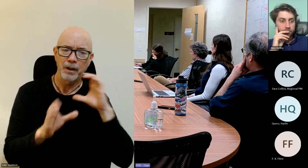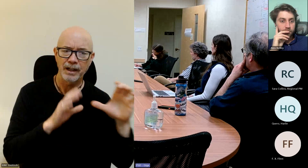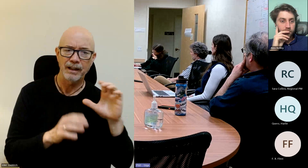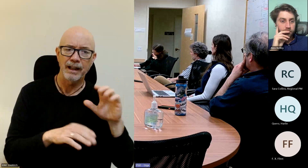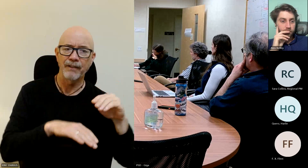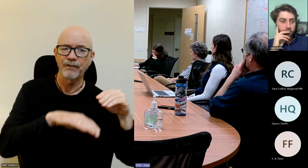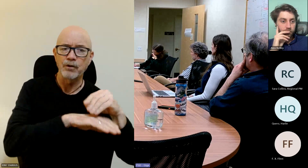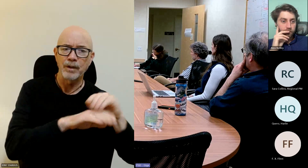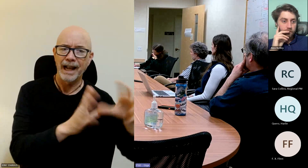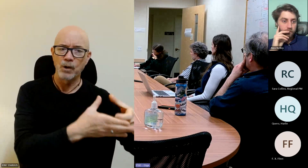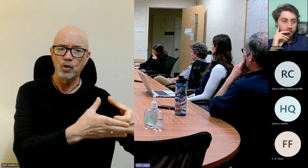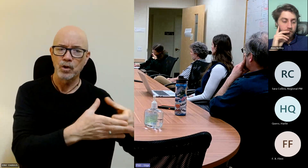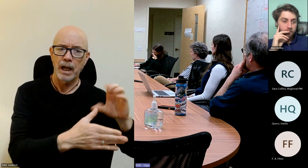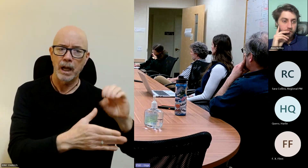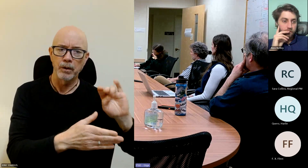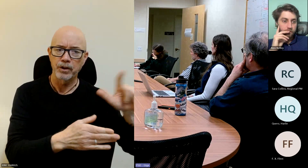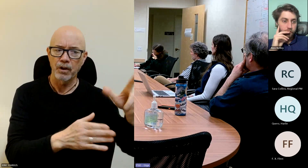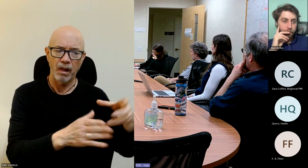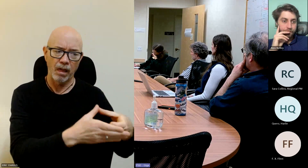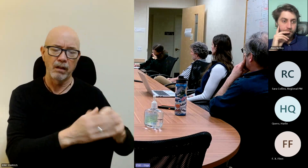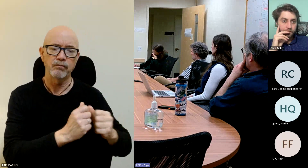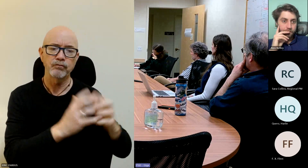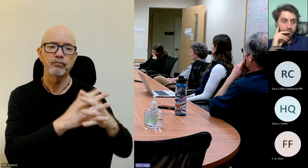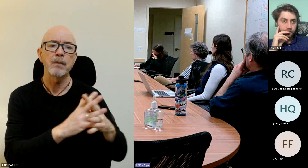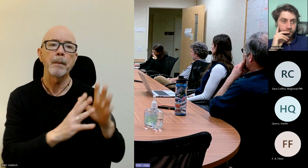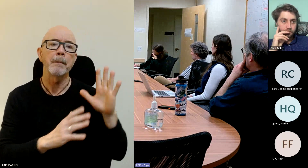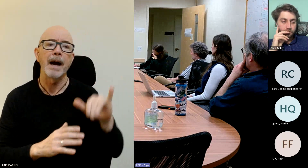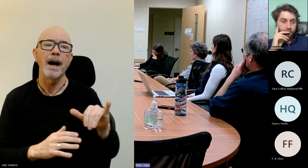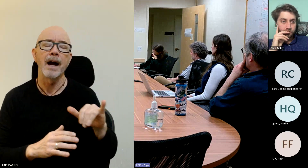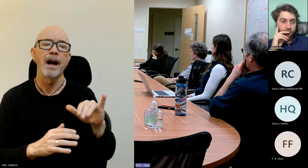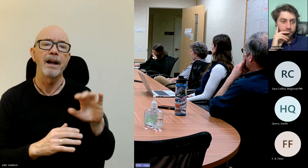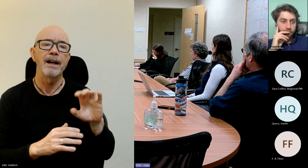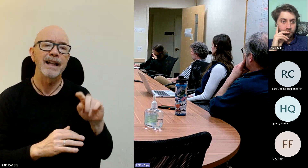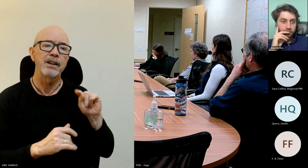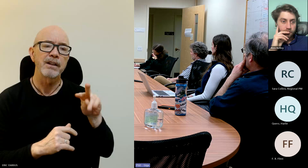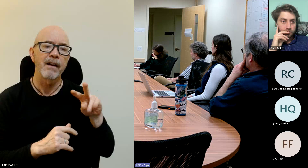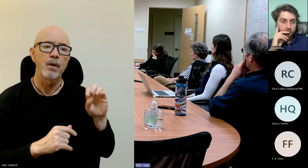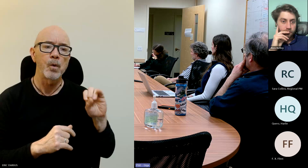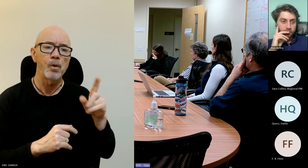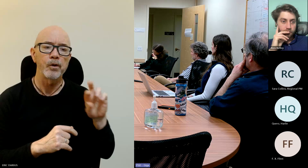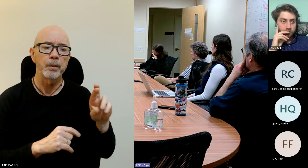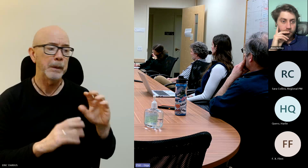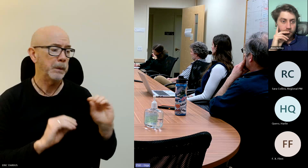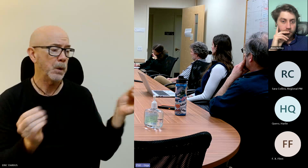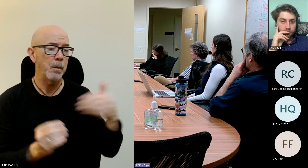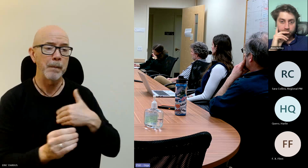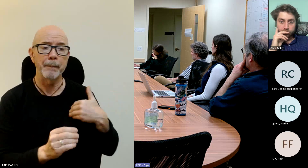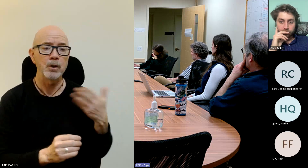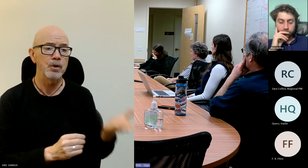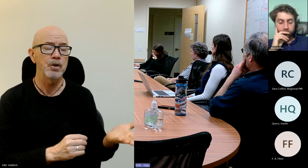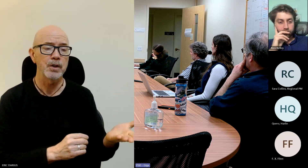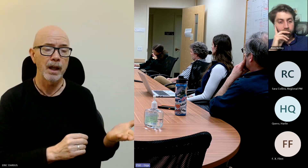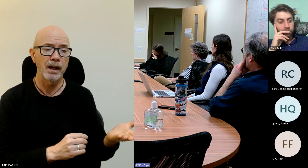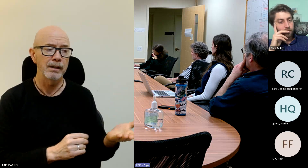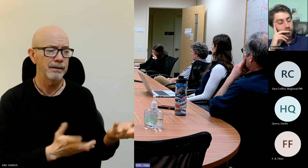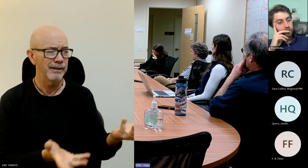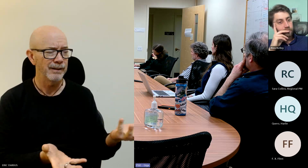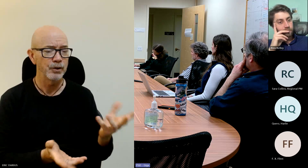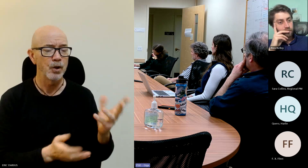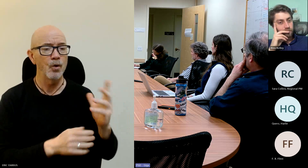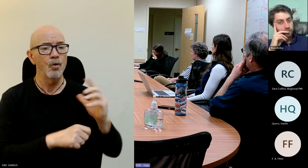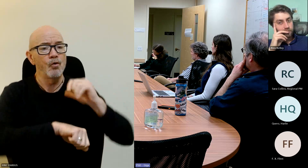created 4 years ago by executive order, but it's never had anybody appointed to it. So to be putting in the plan that